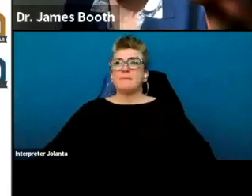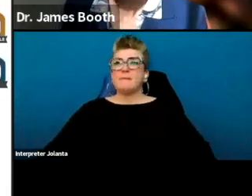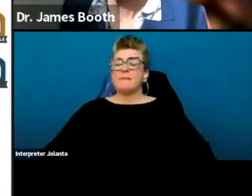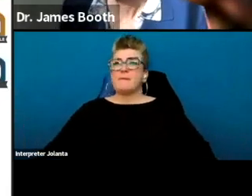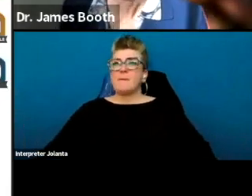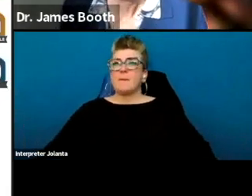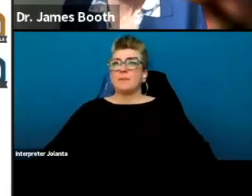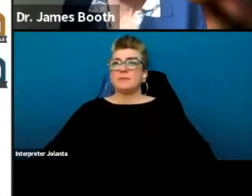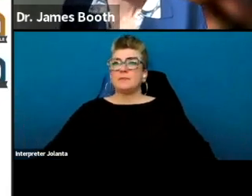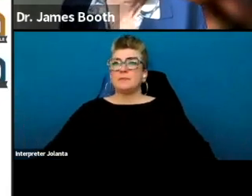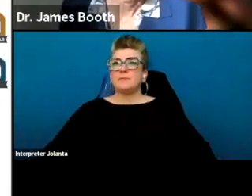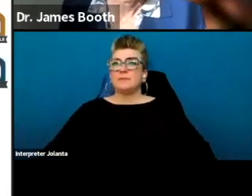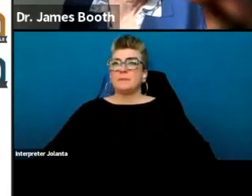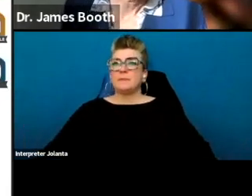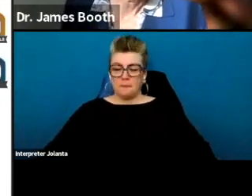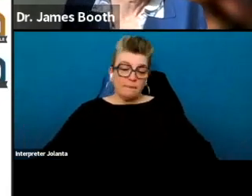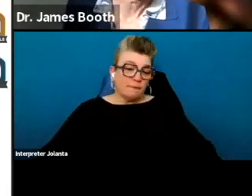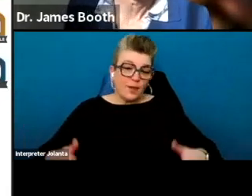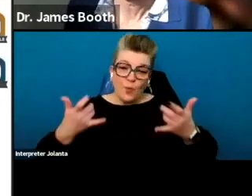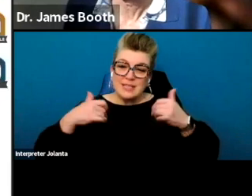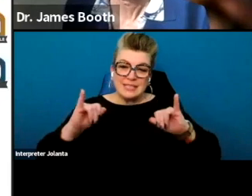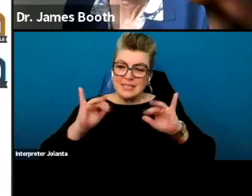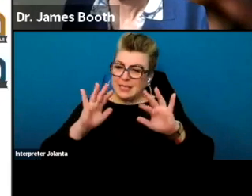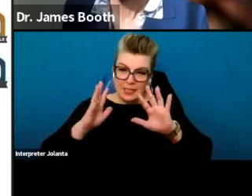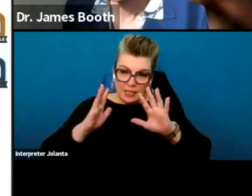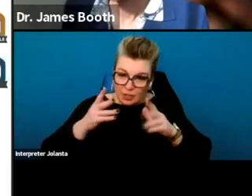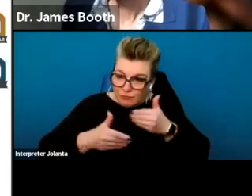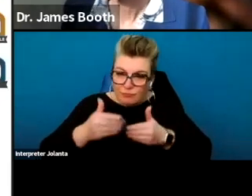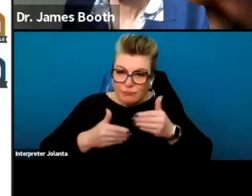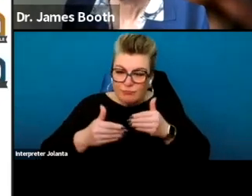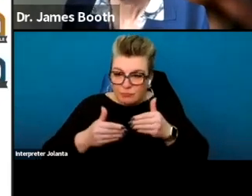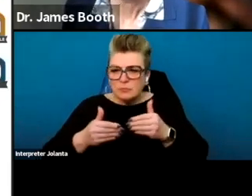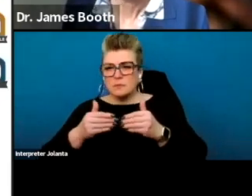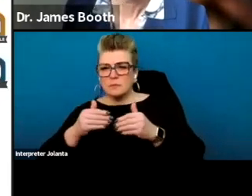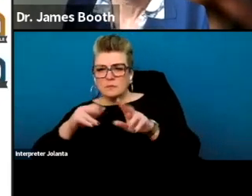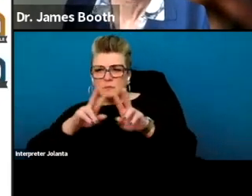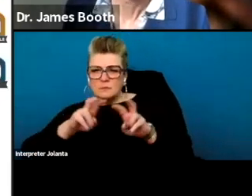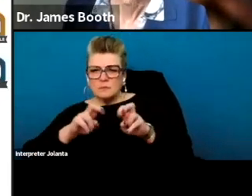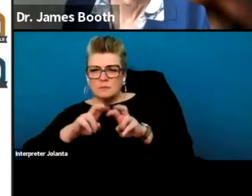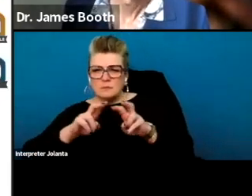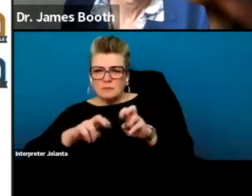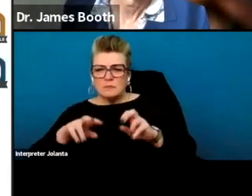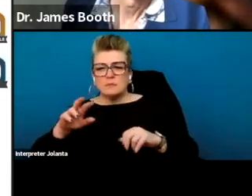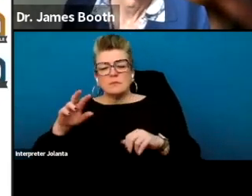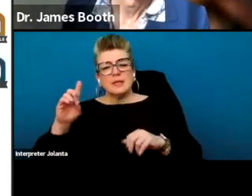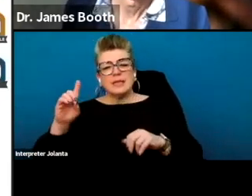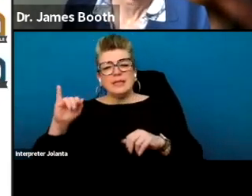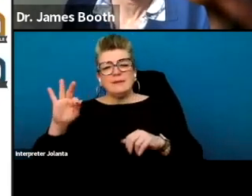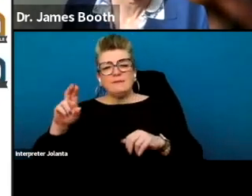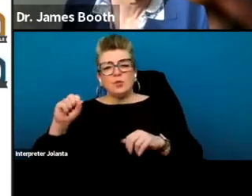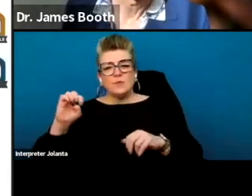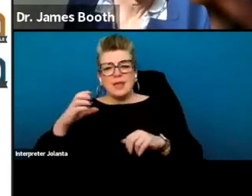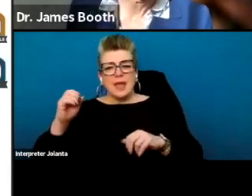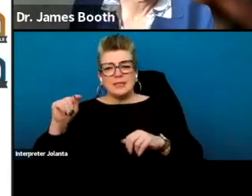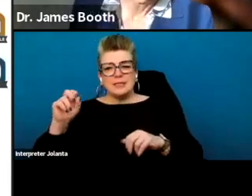Yeah, so we're currently following up this work, with our structural measures of diffuse and tensor imaging. So